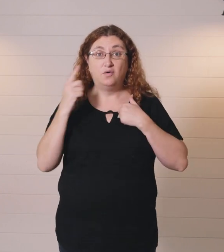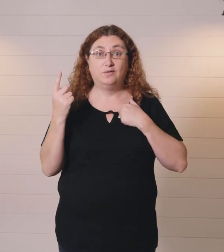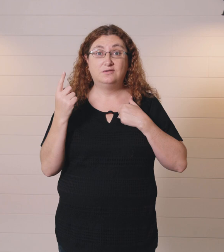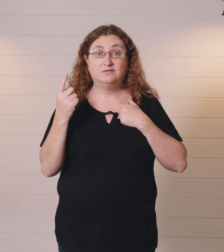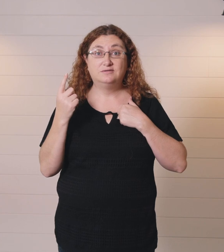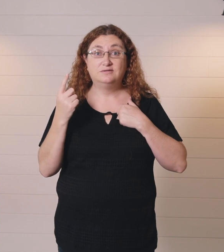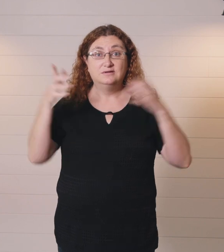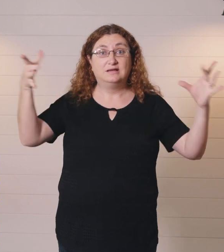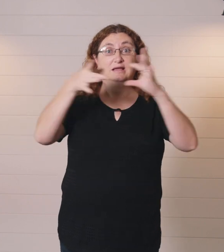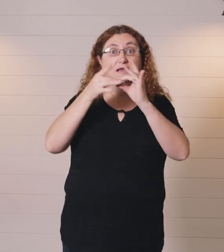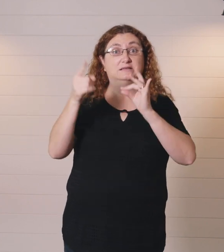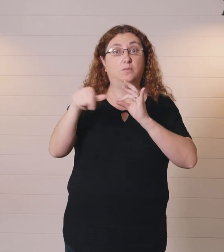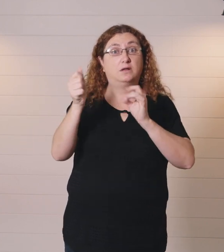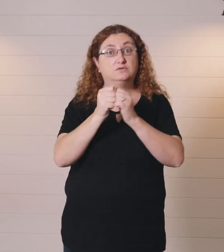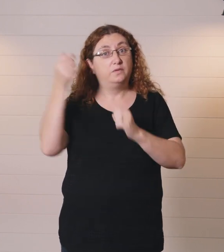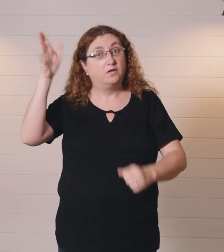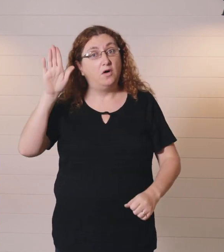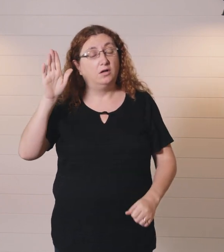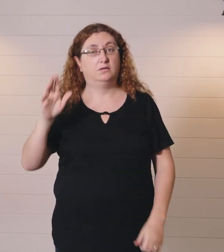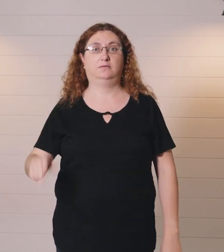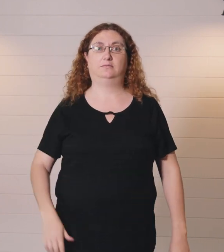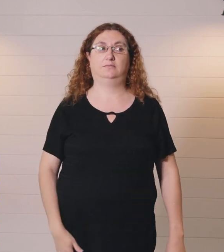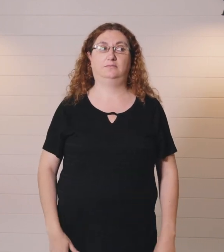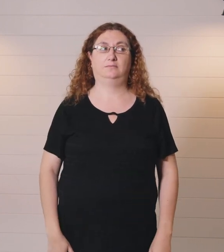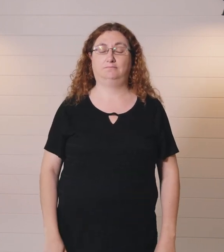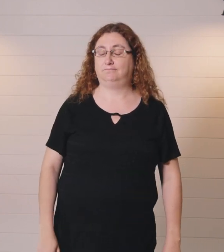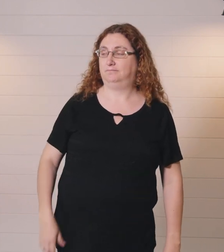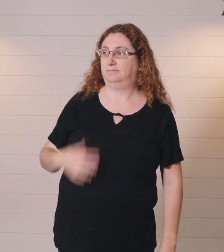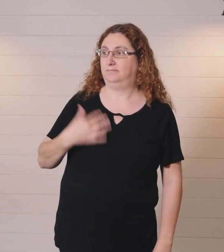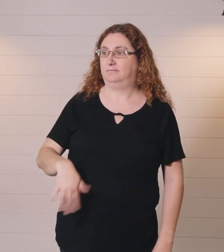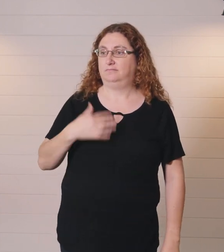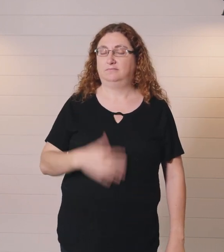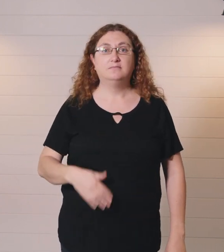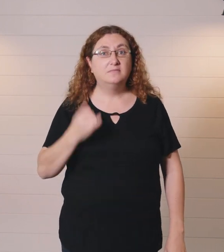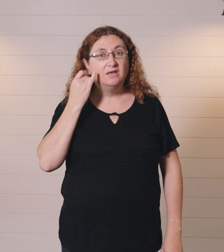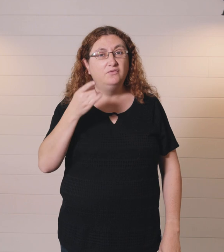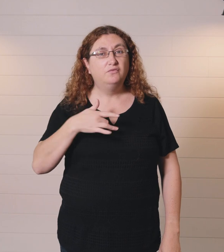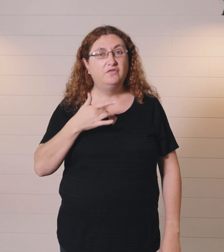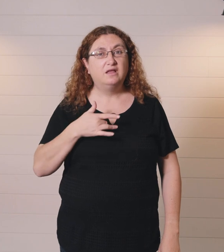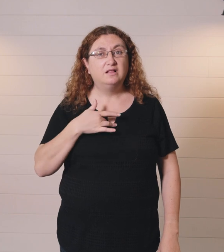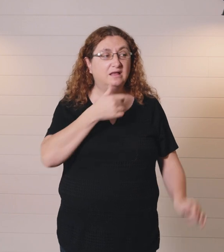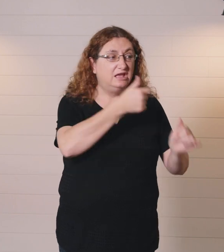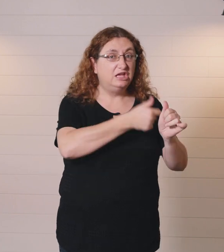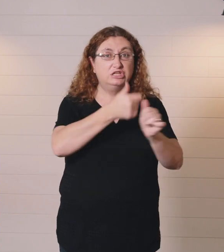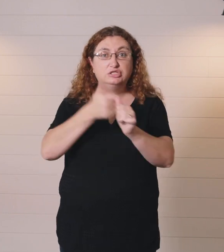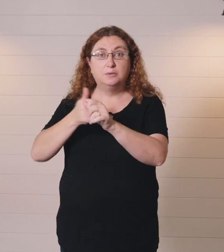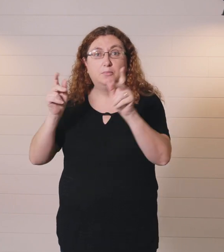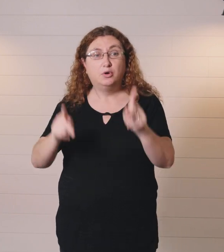believe what we say we believe, that every person on the planet is deeply loved by God the